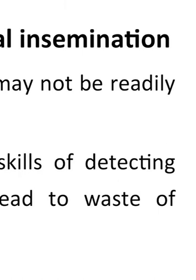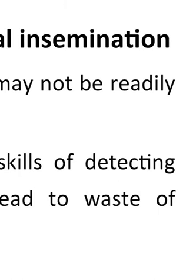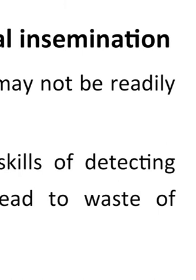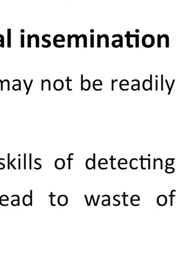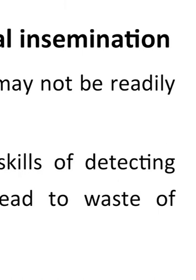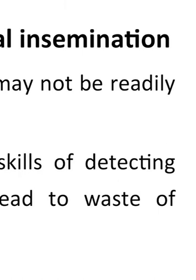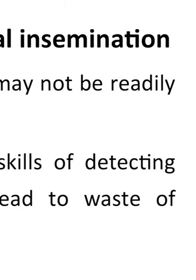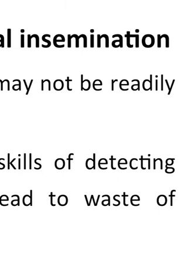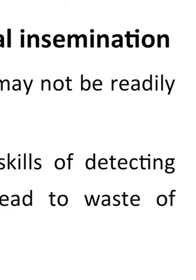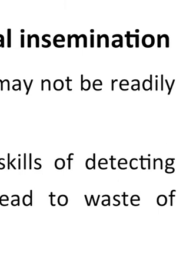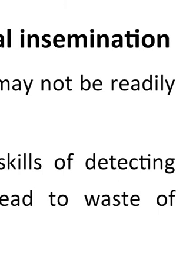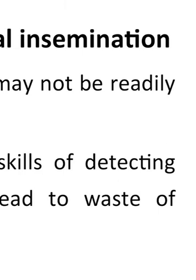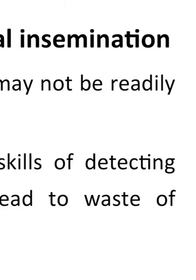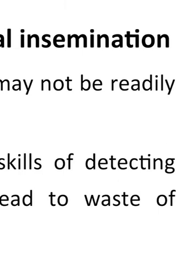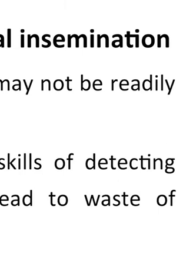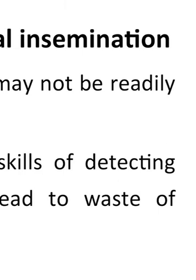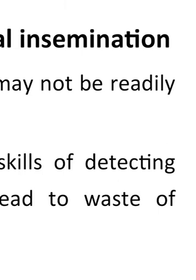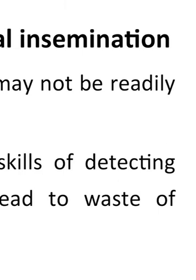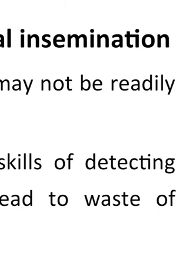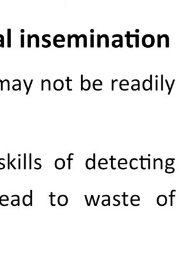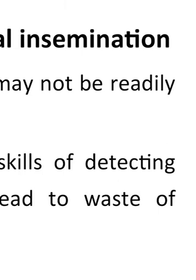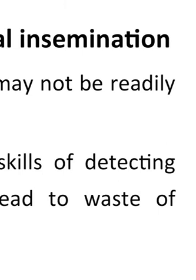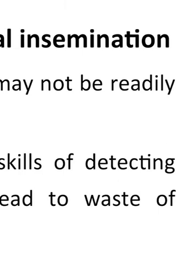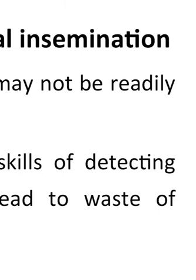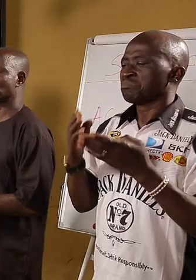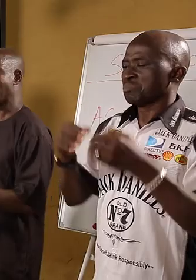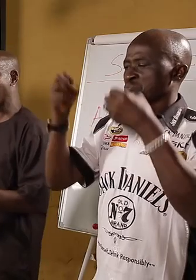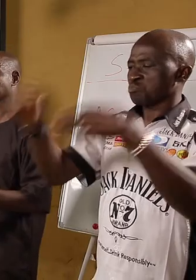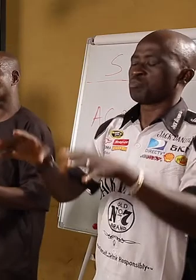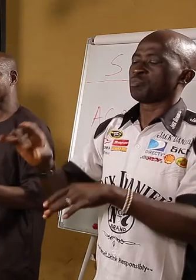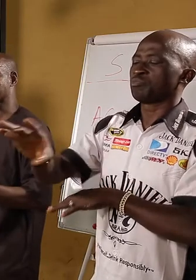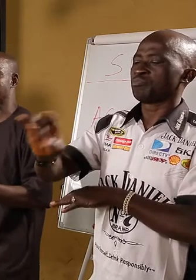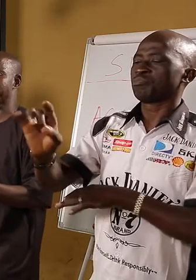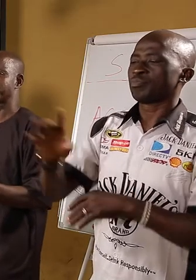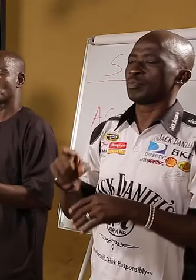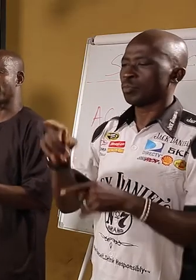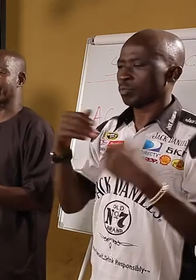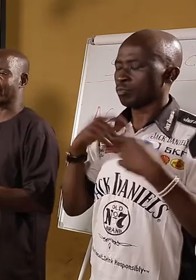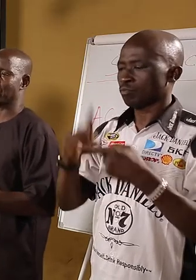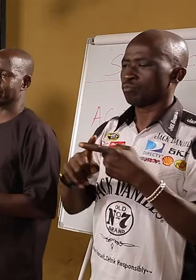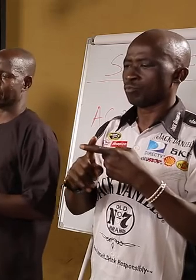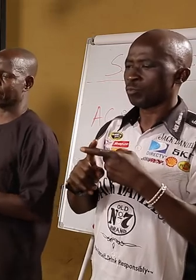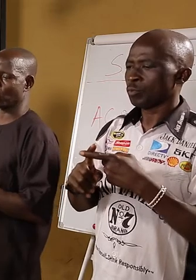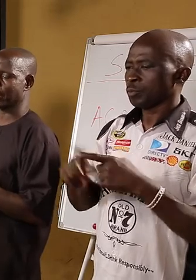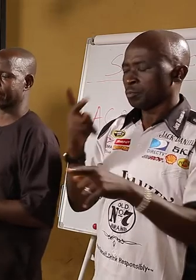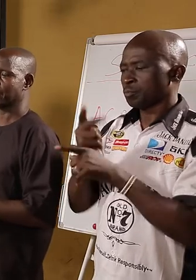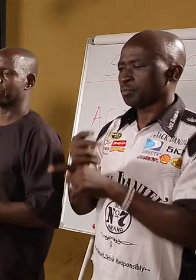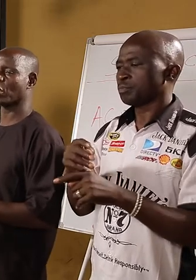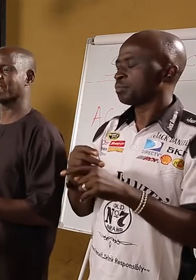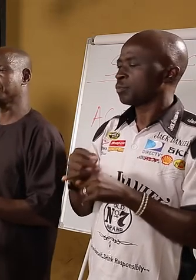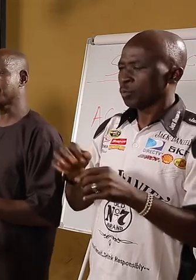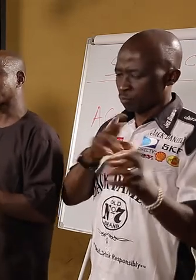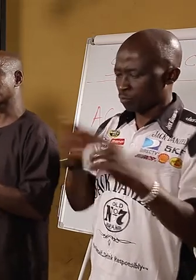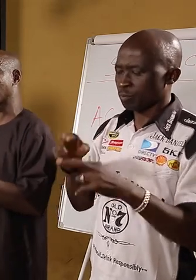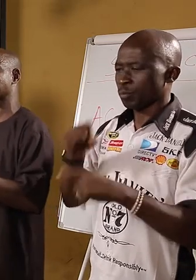may lead to waste of spermatozoas. As I said earlier, you have to inseminate when the animal is on heat,